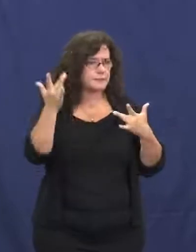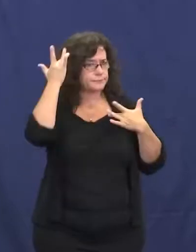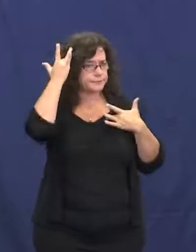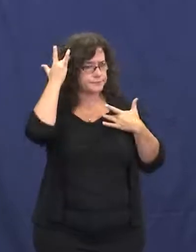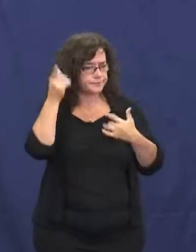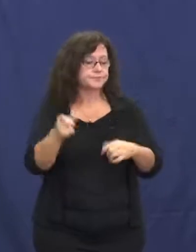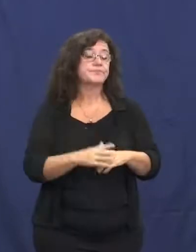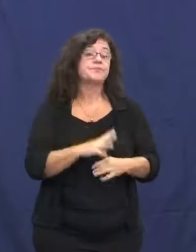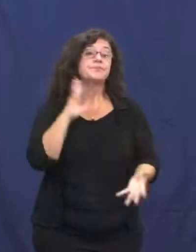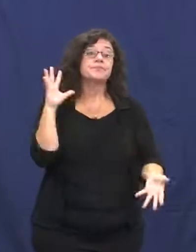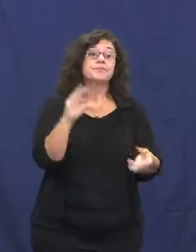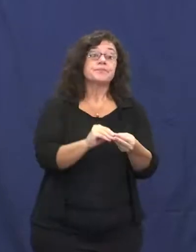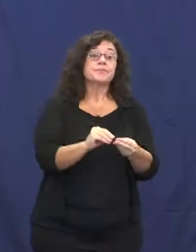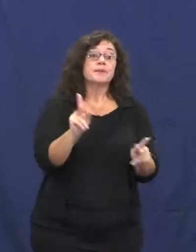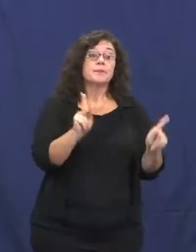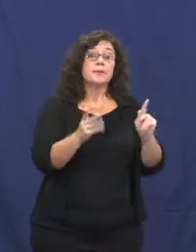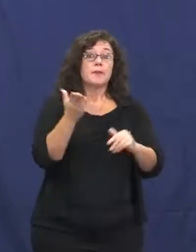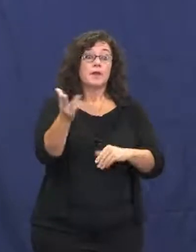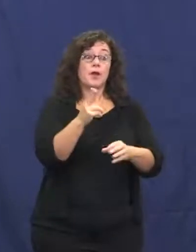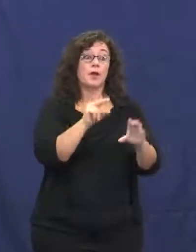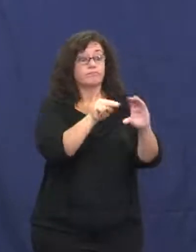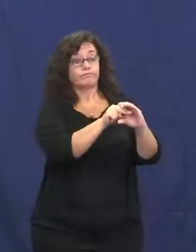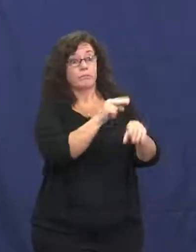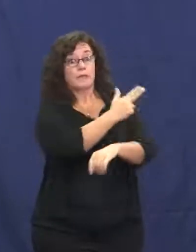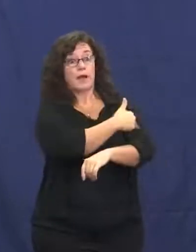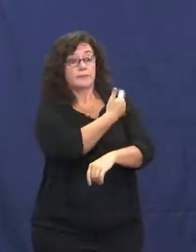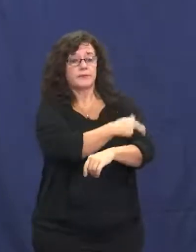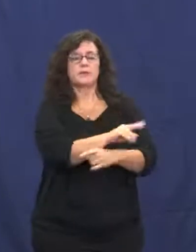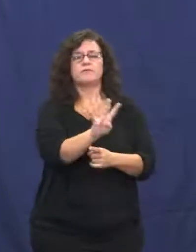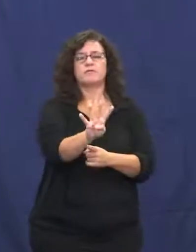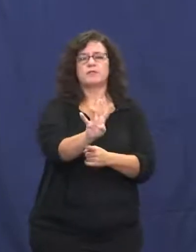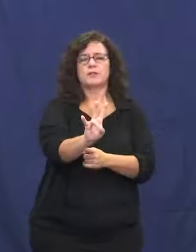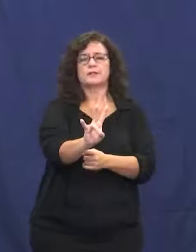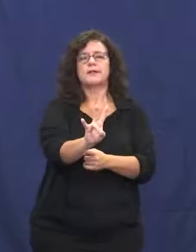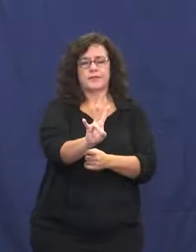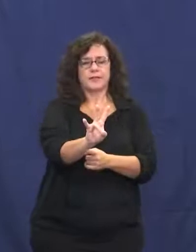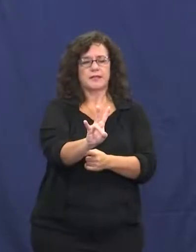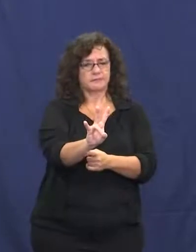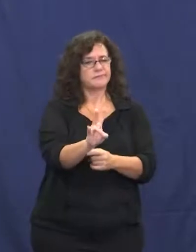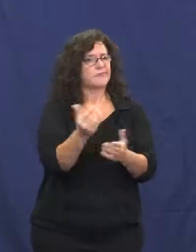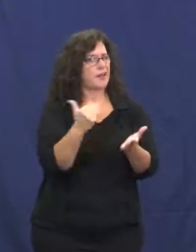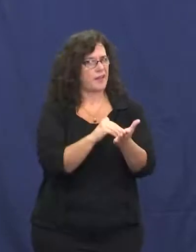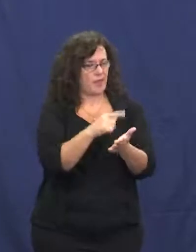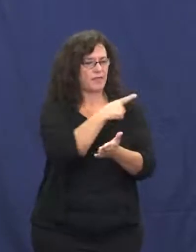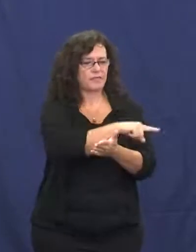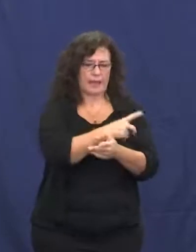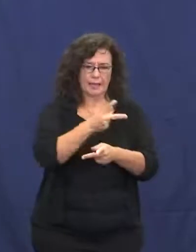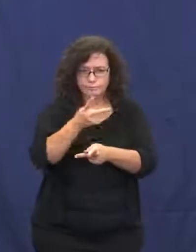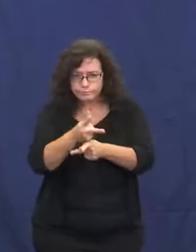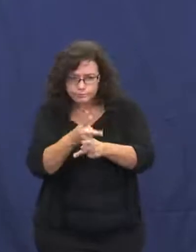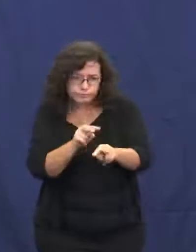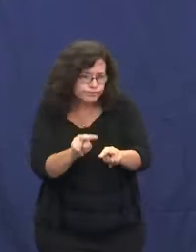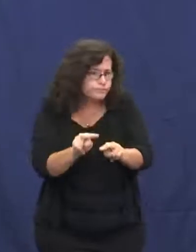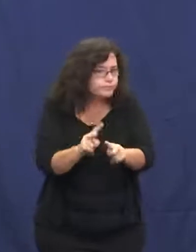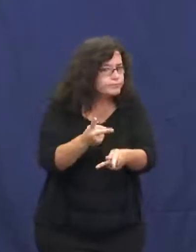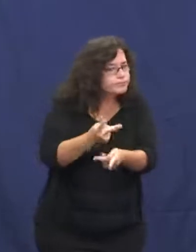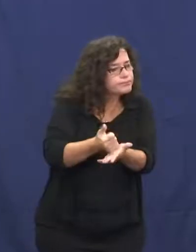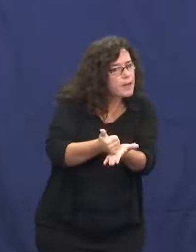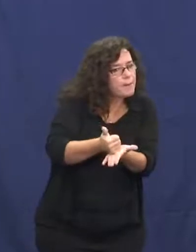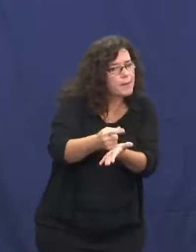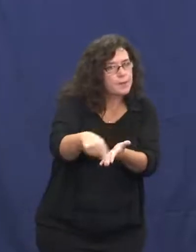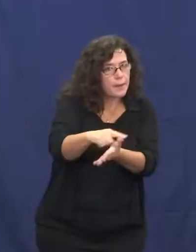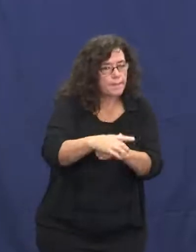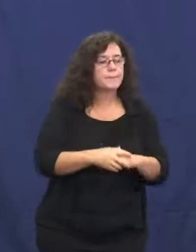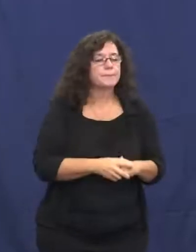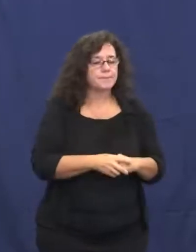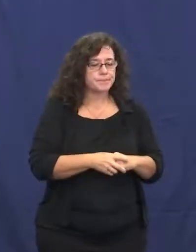47 Ventura County residents that are in our hospitals, again, getting excellent quality care. And 12 of those are in